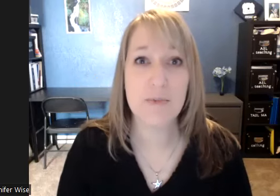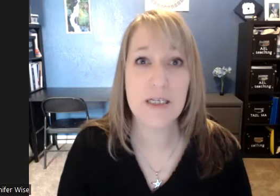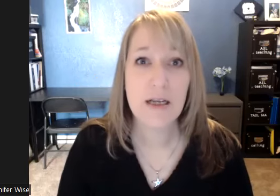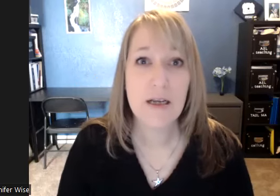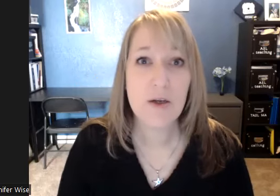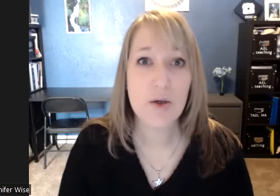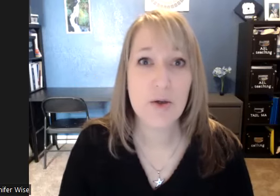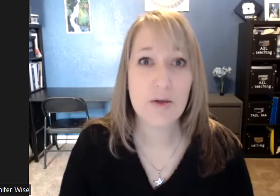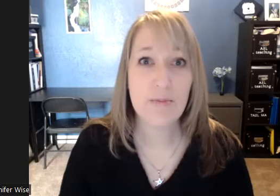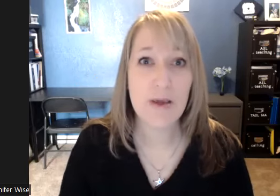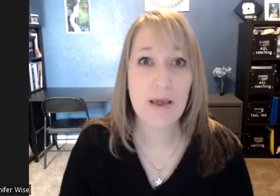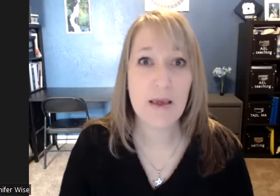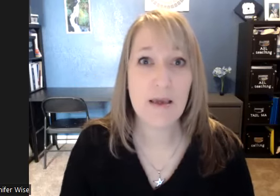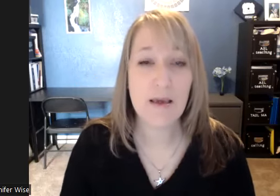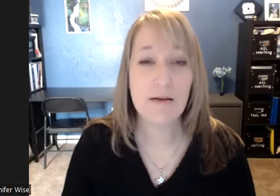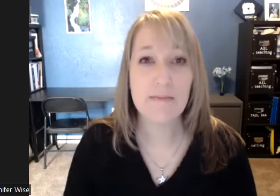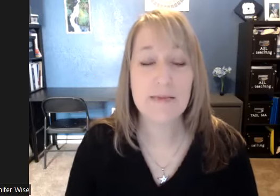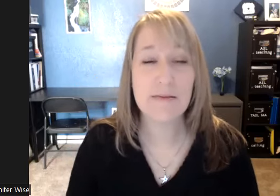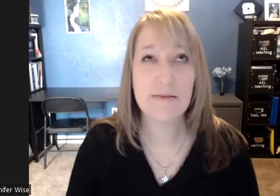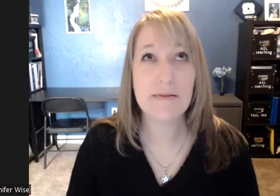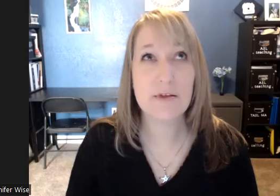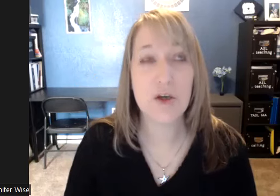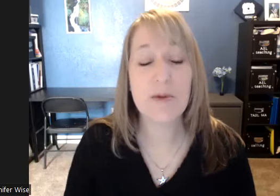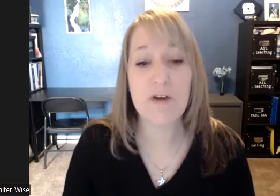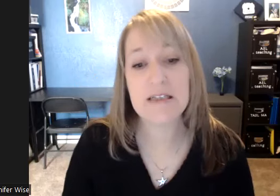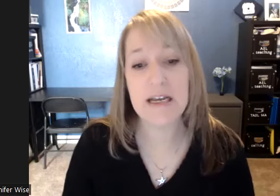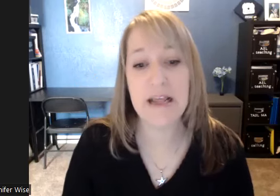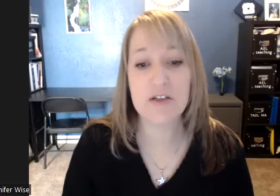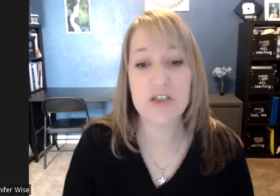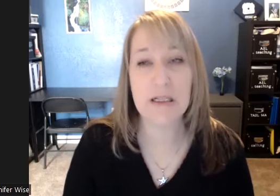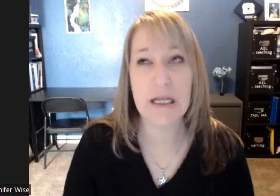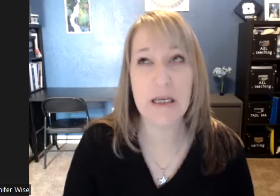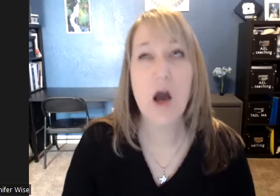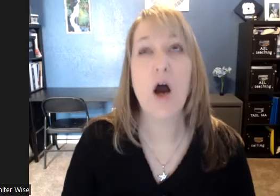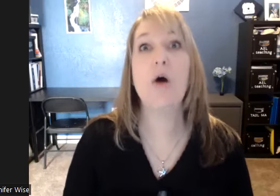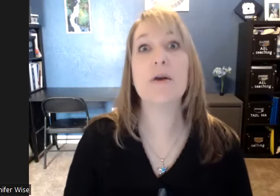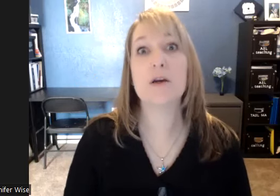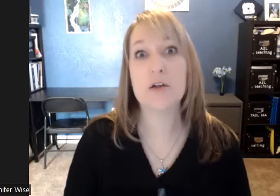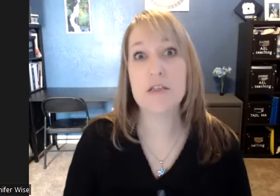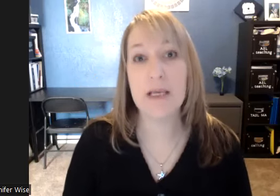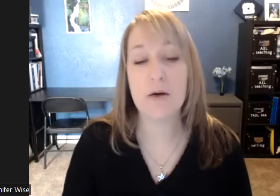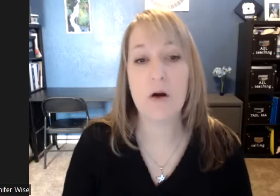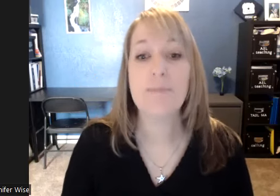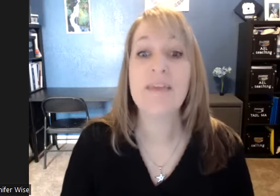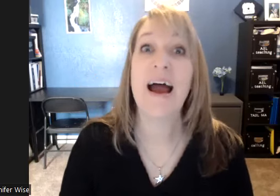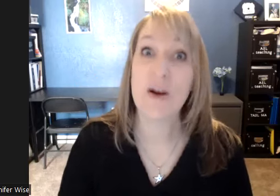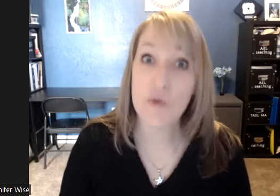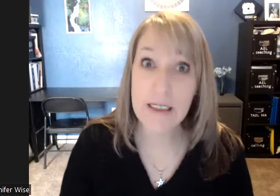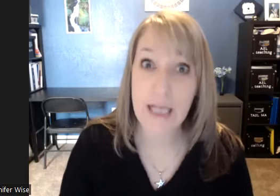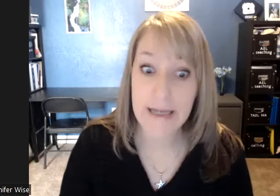concept could be phrased in English something like, oh, it occurred to me, or I